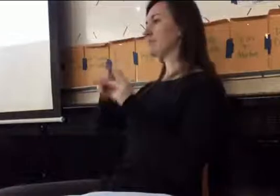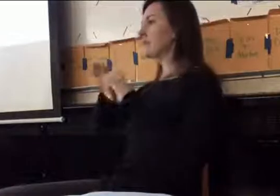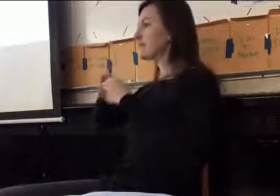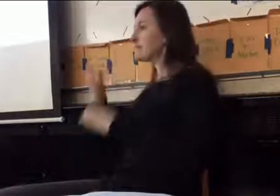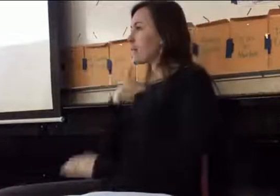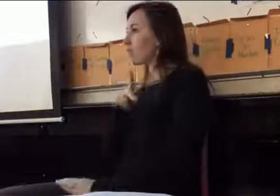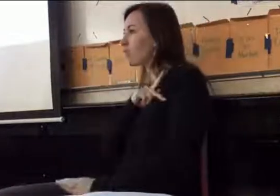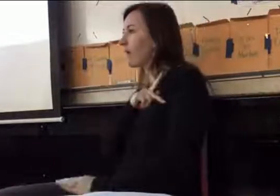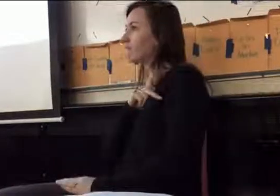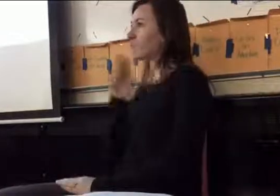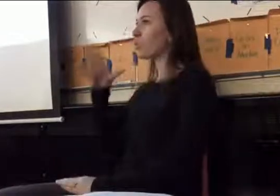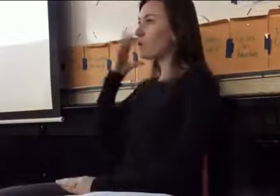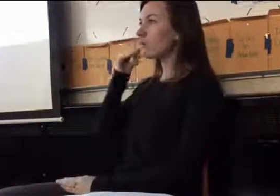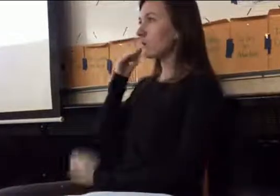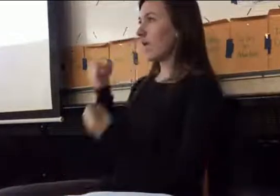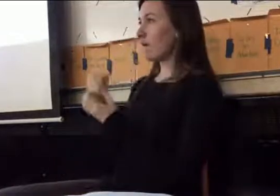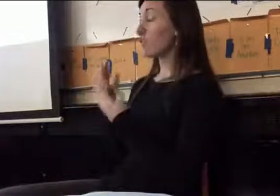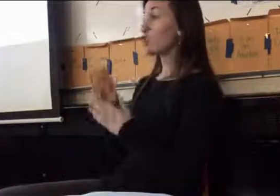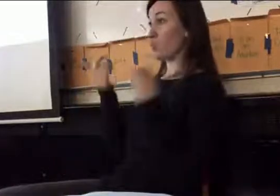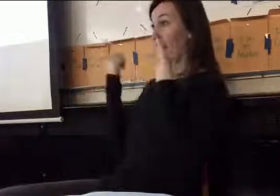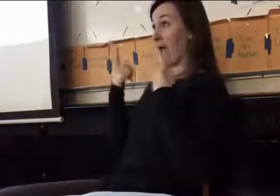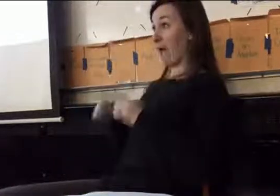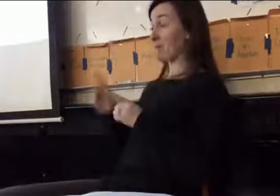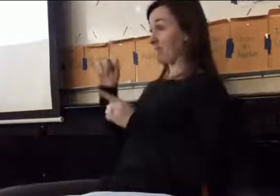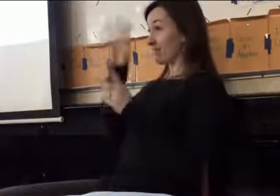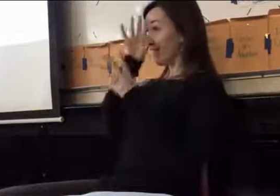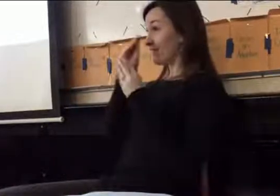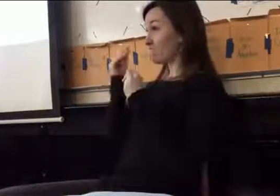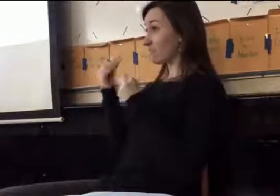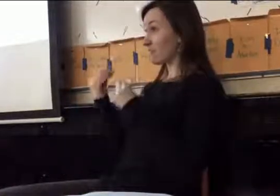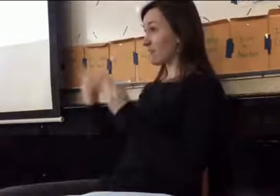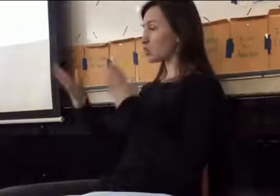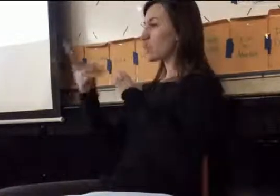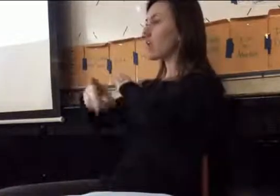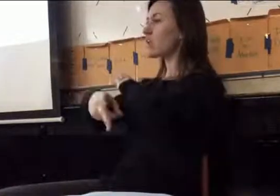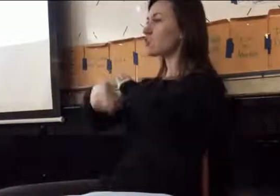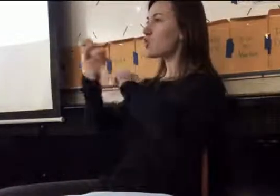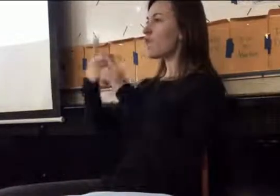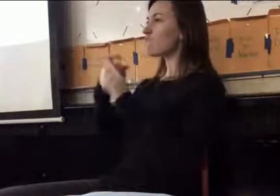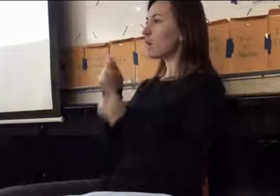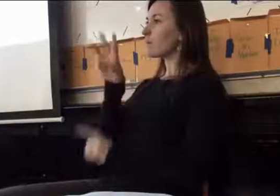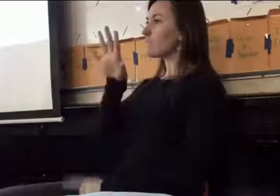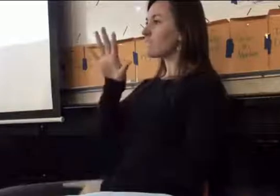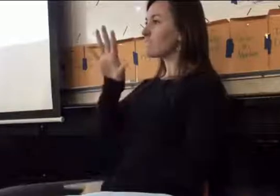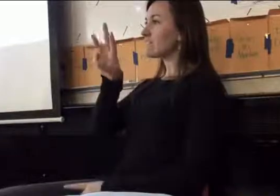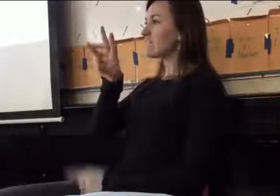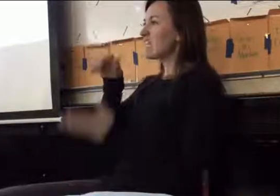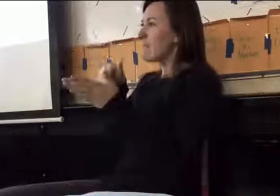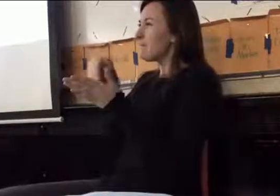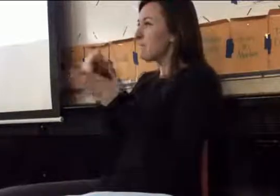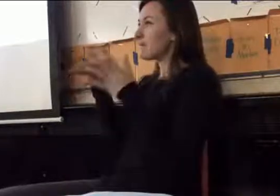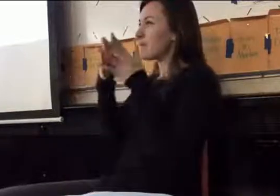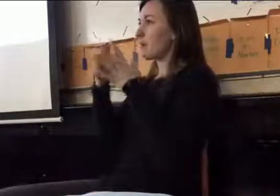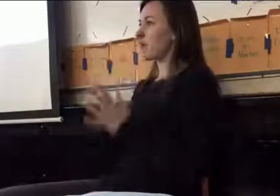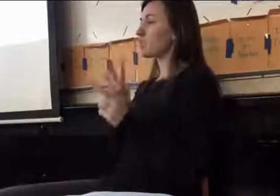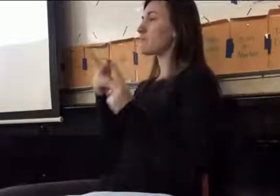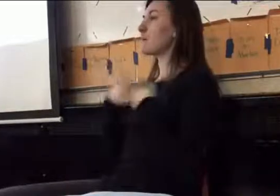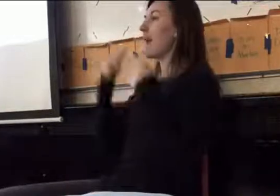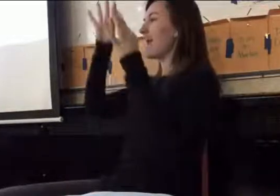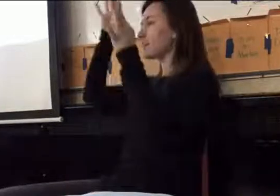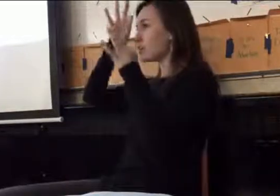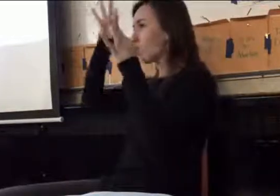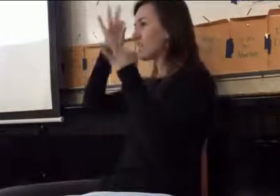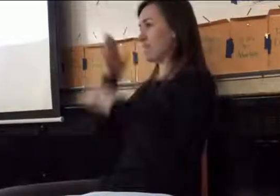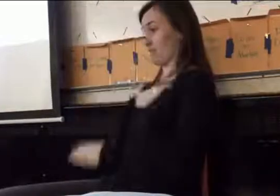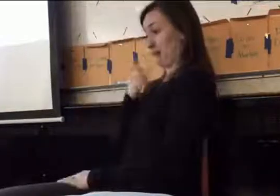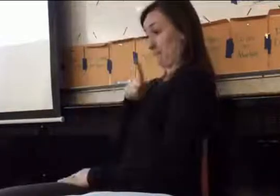Well, what happened is that they stole this information from about 56 million Americans. And people had no idea that this research firm